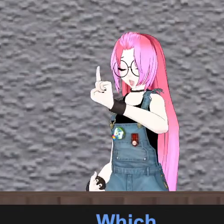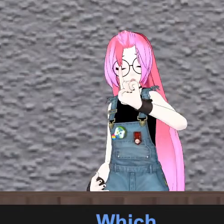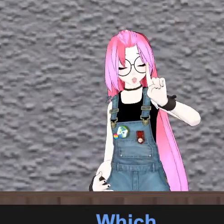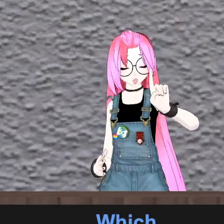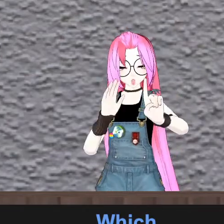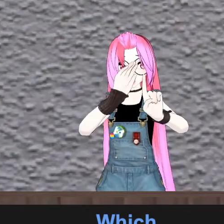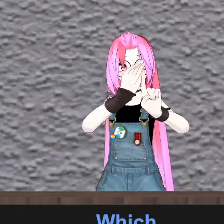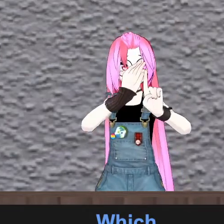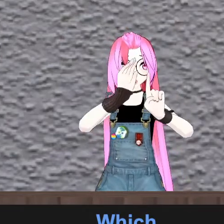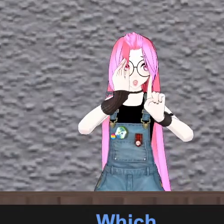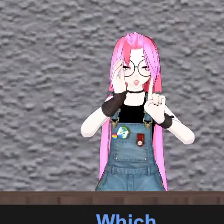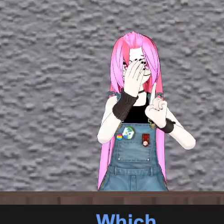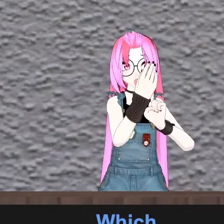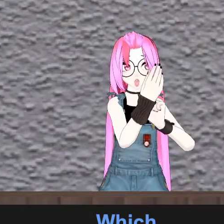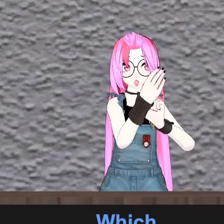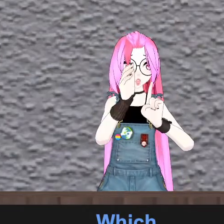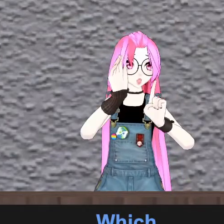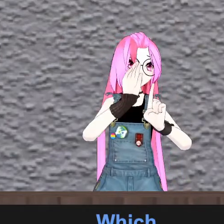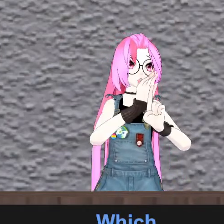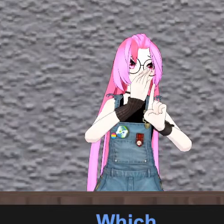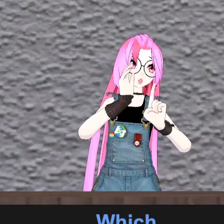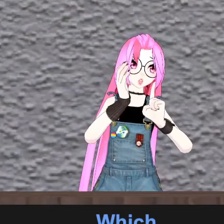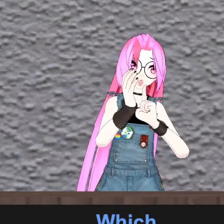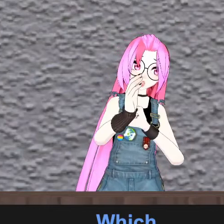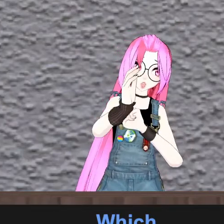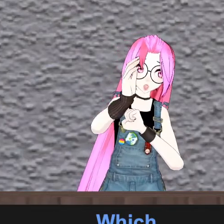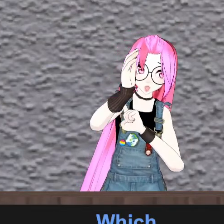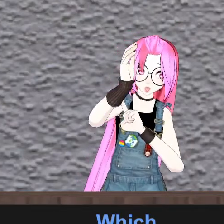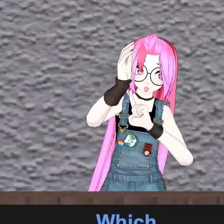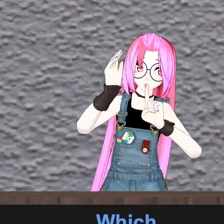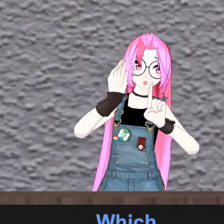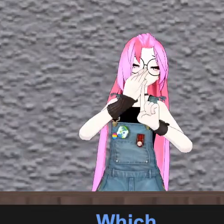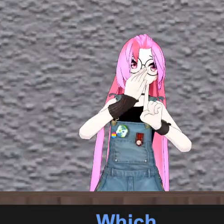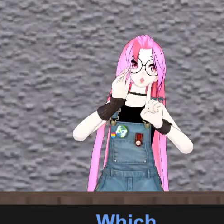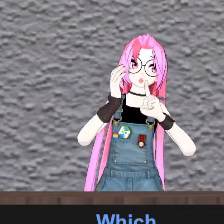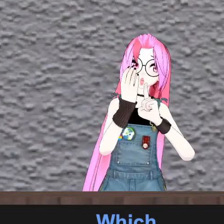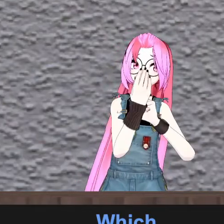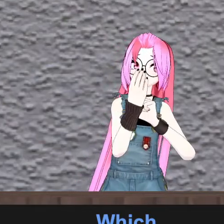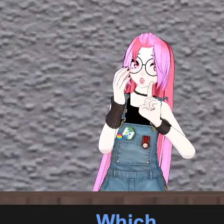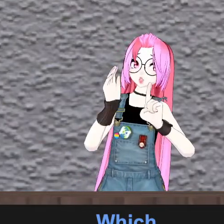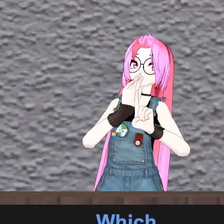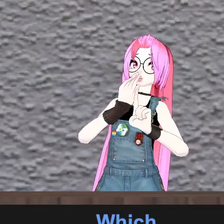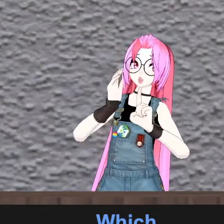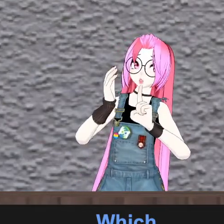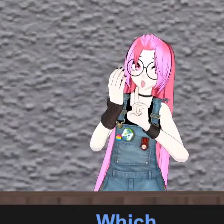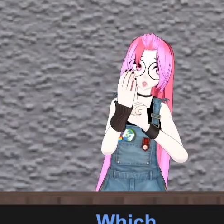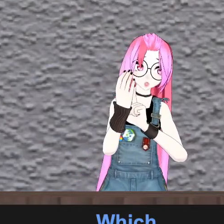a person, and you're surrounding the person with culture, which is a C hand. Culture. And